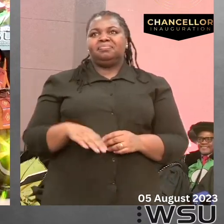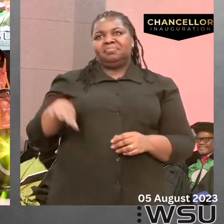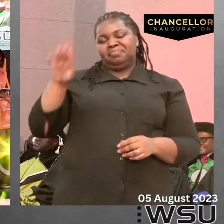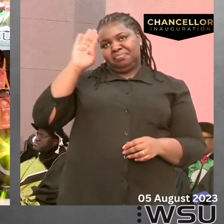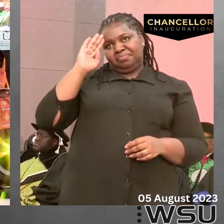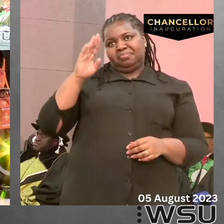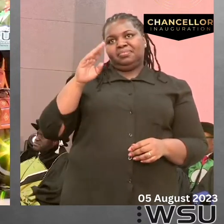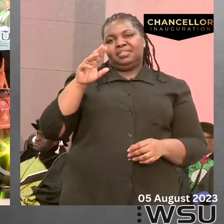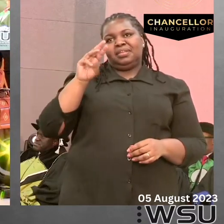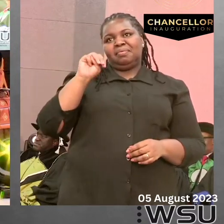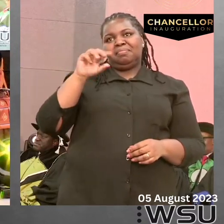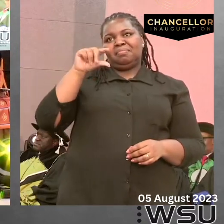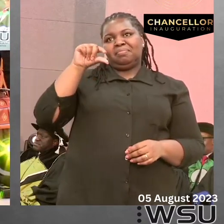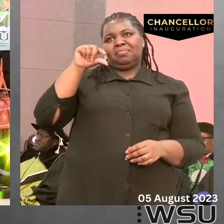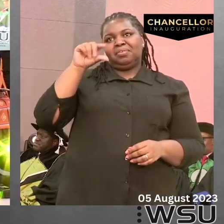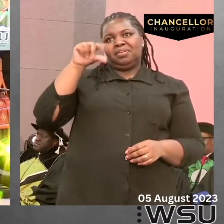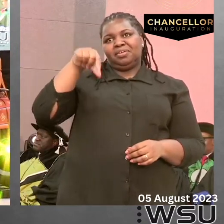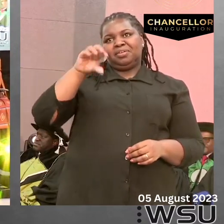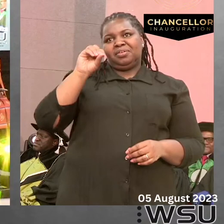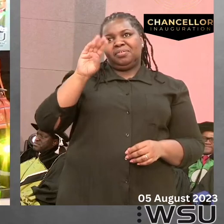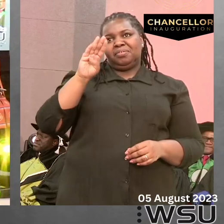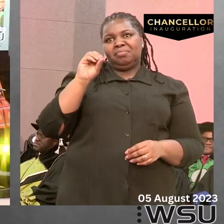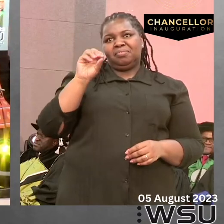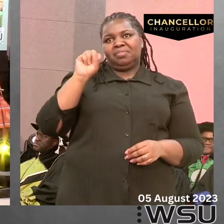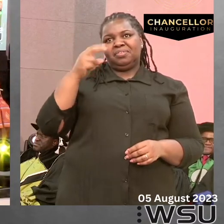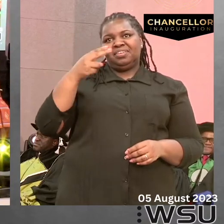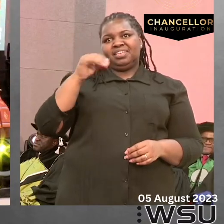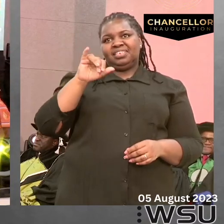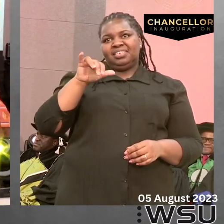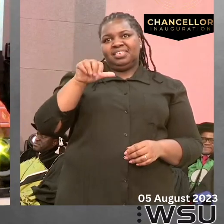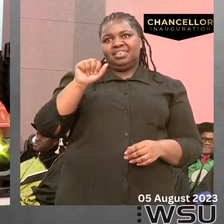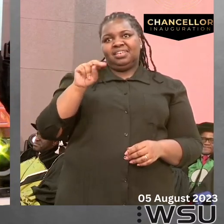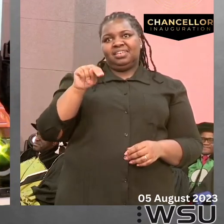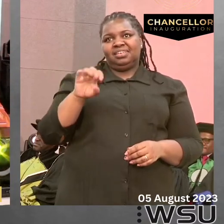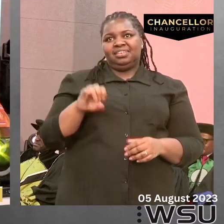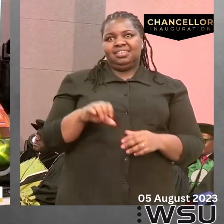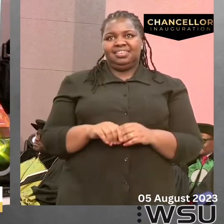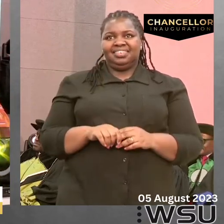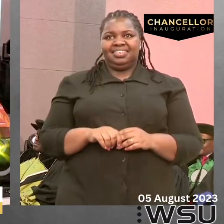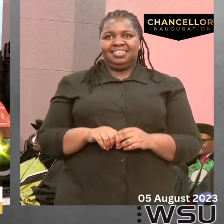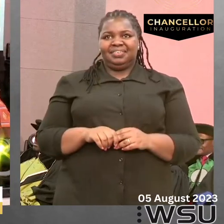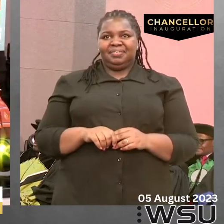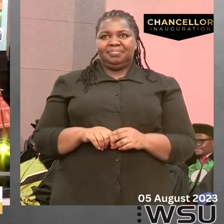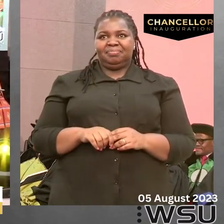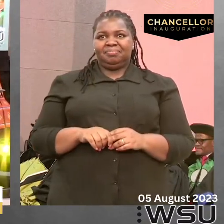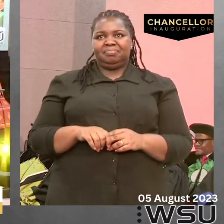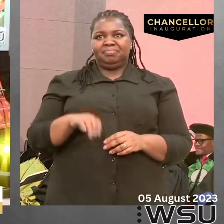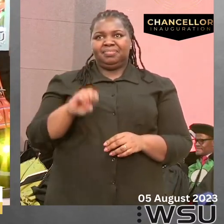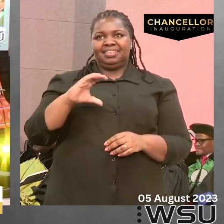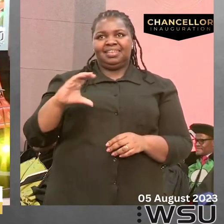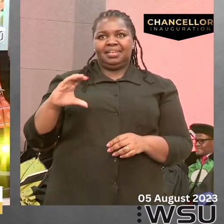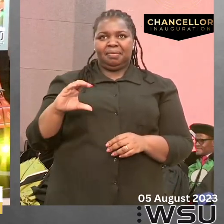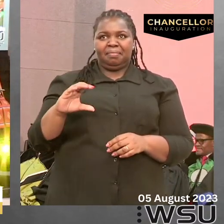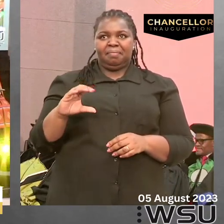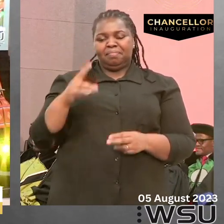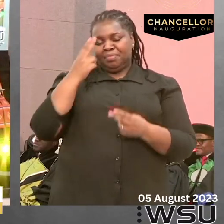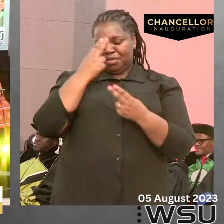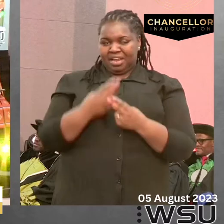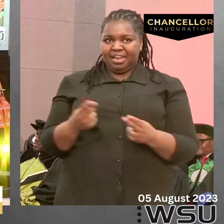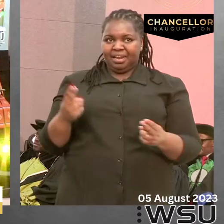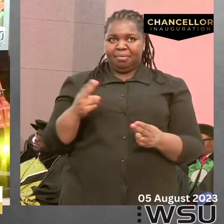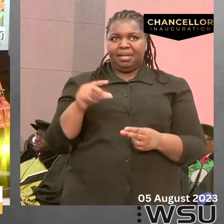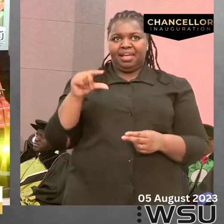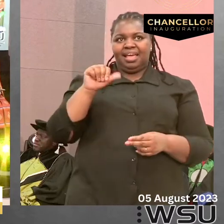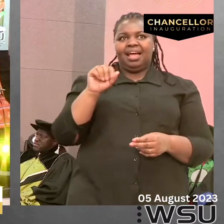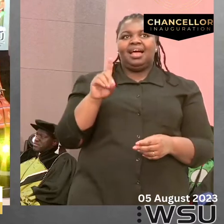Honorable Koboshiane, we thank you. The MEC for Education in the Eastern Cape, Honorable